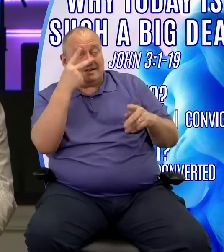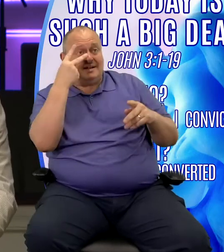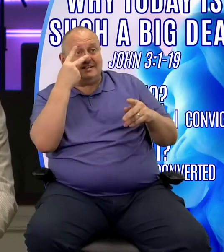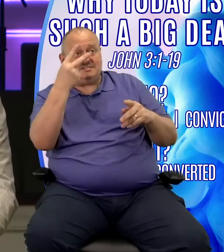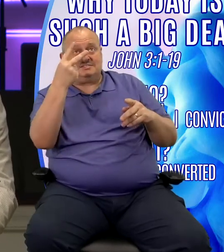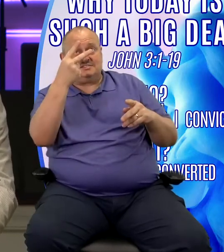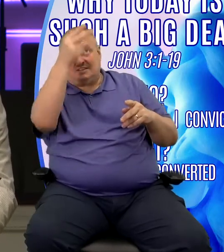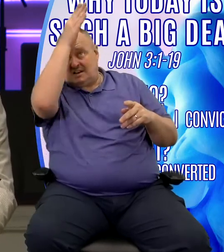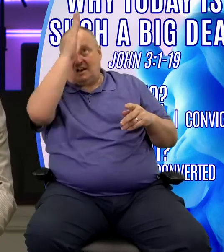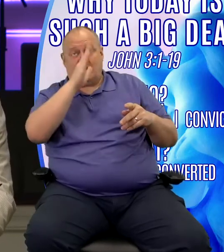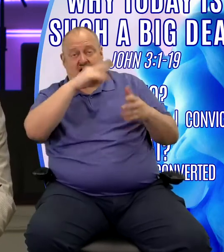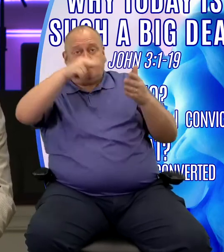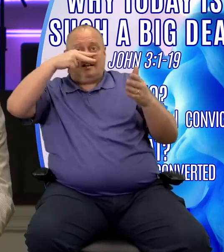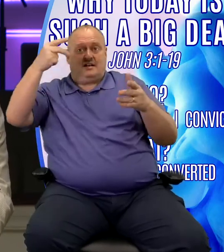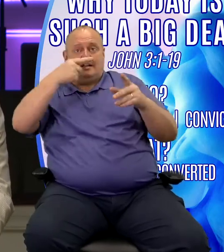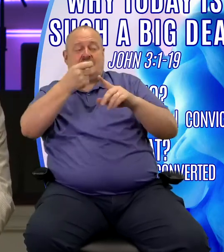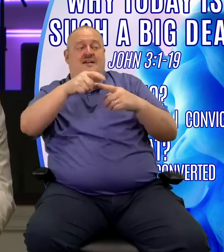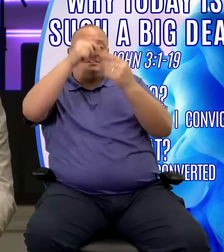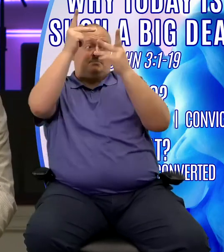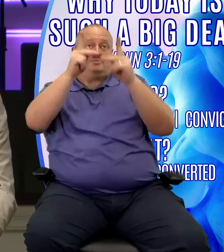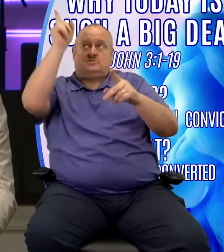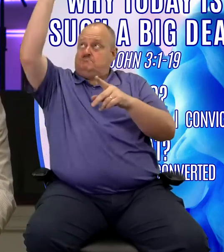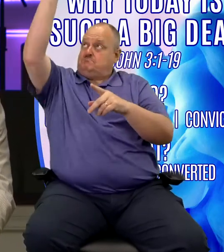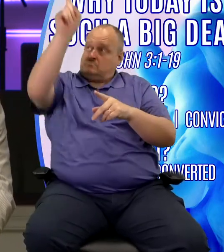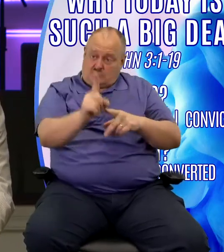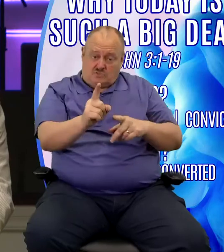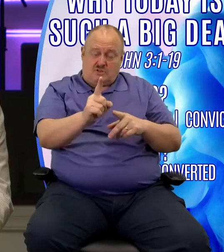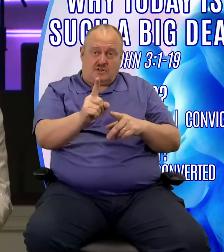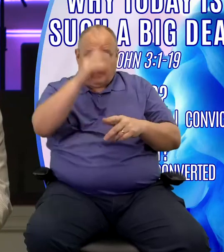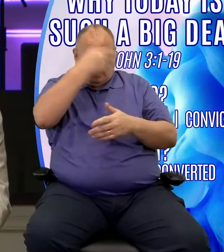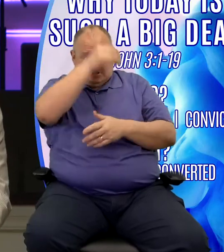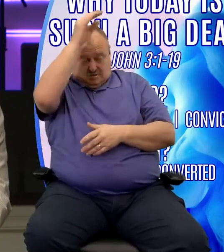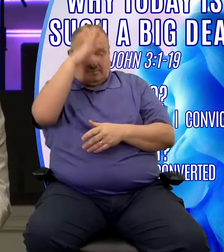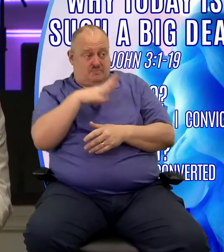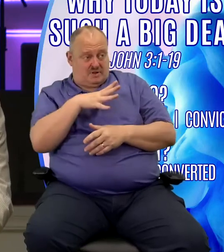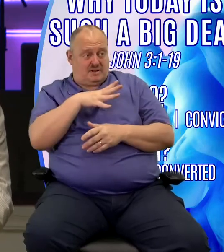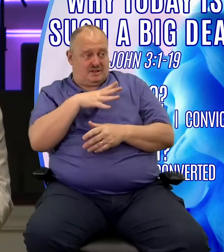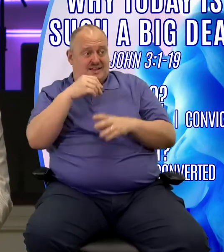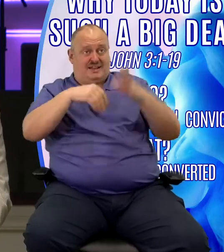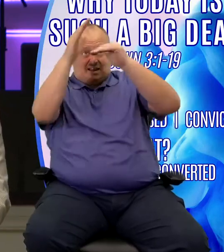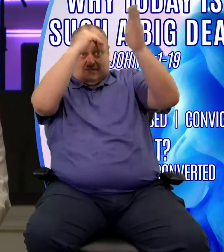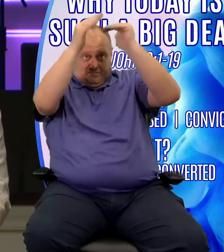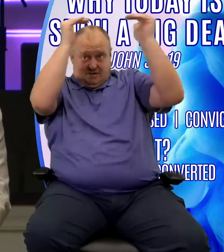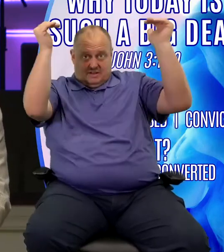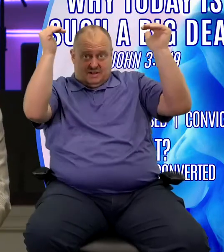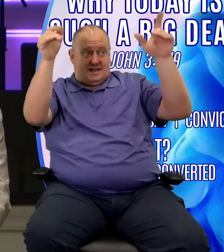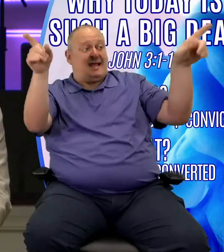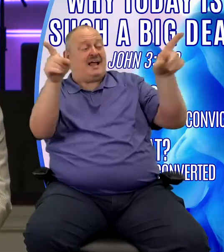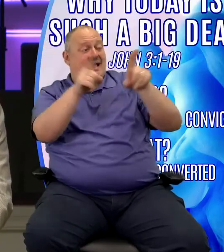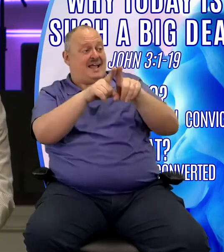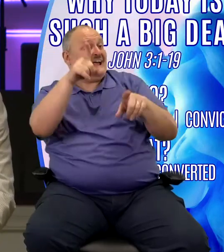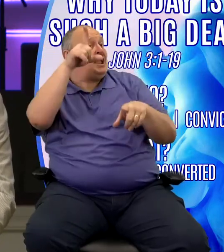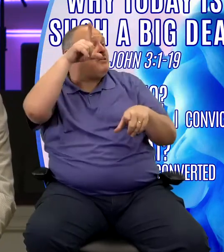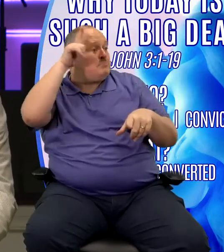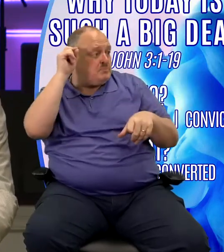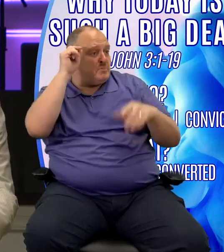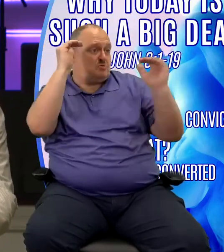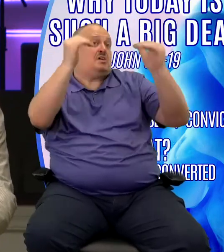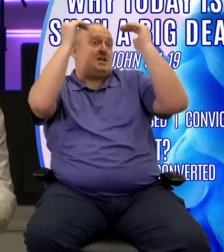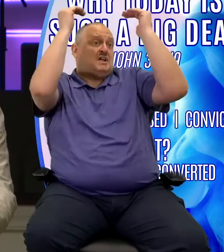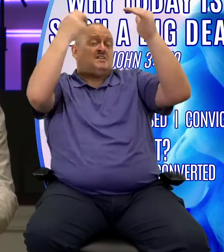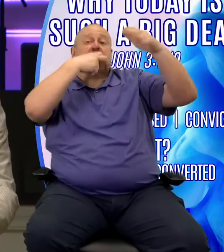heaven, but he that came down from heaven, even the Son of Man, which is in heaven. And as Moses lifted up the